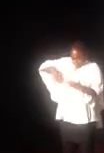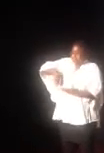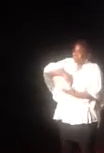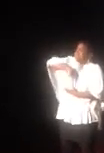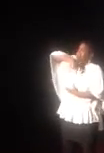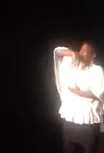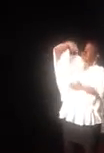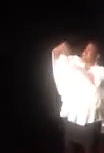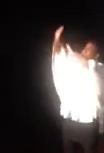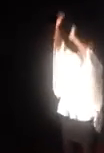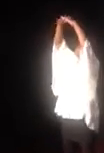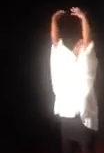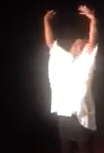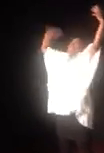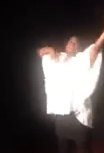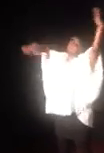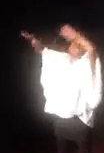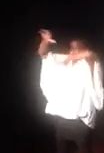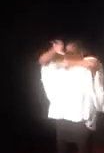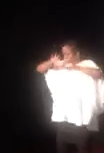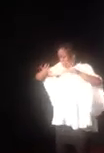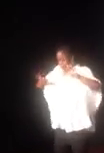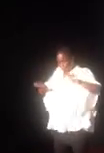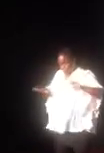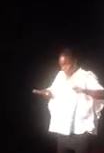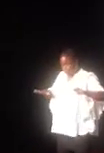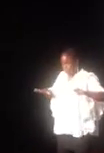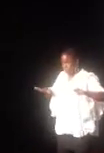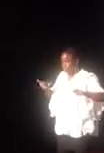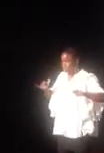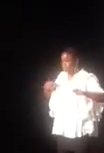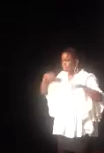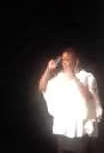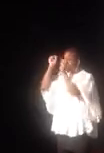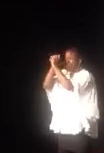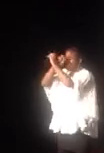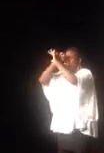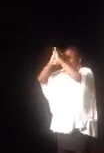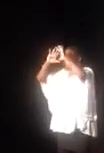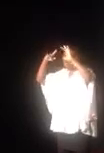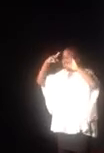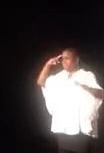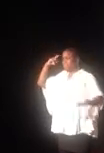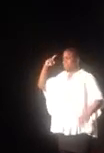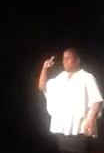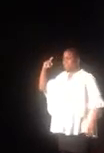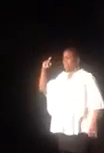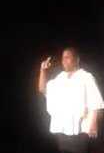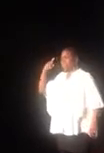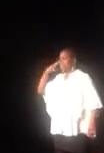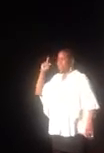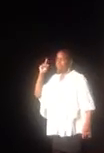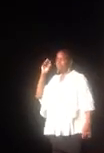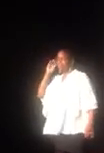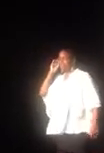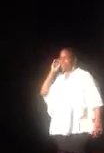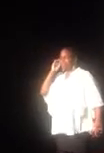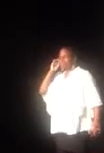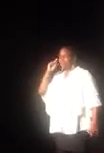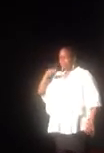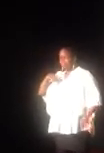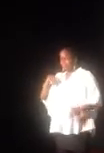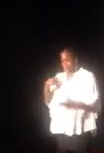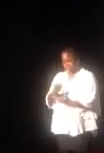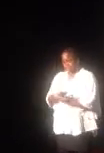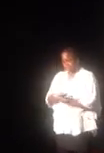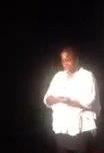body. I feel like I'm in a dream as the words. Now I lay me